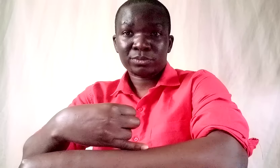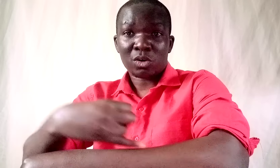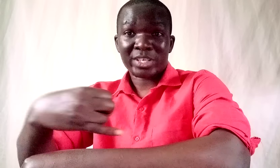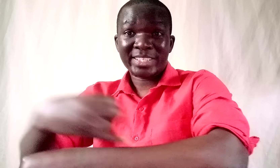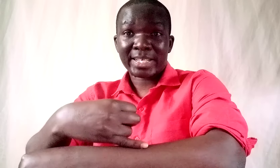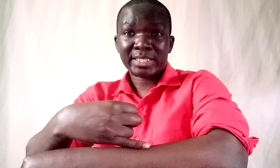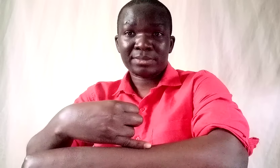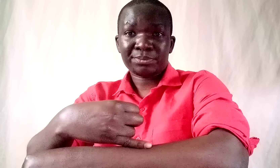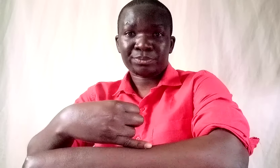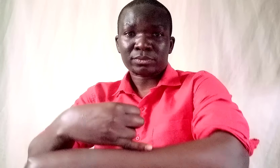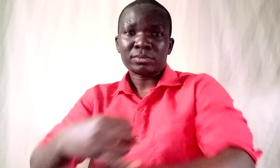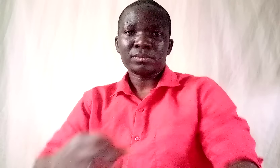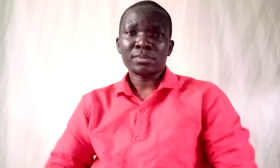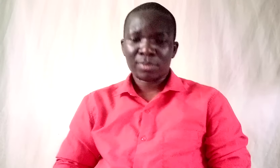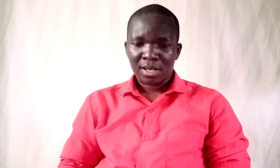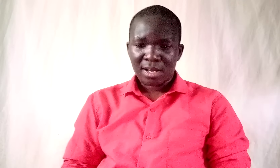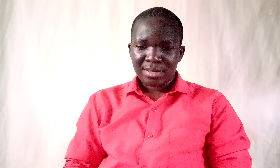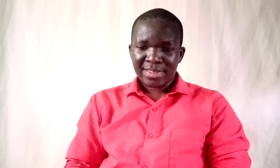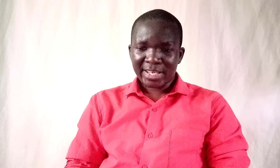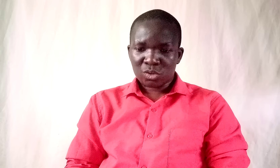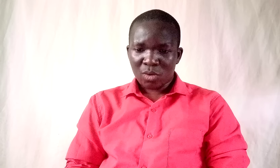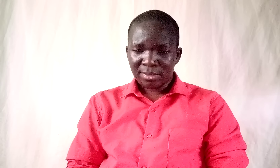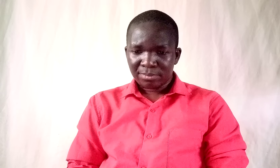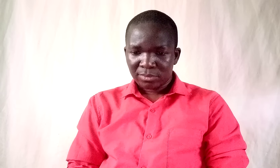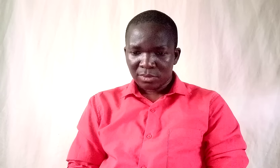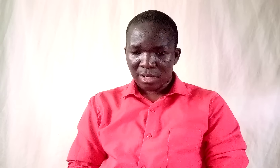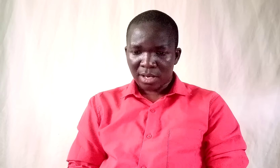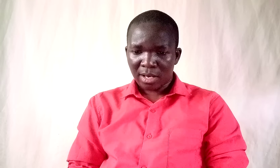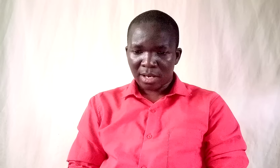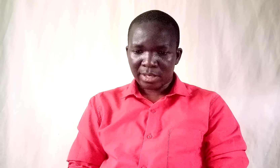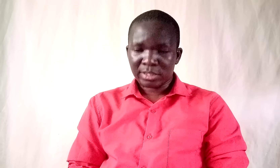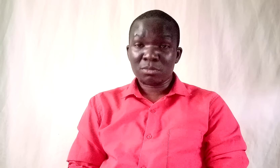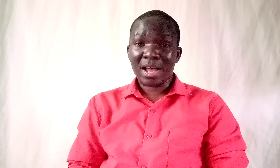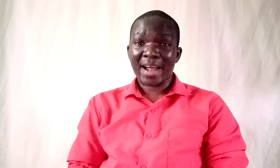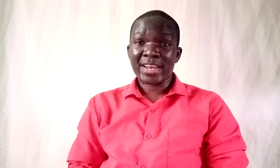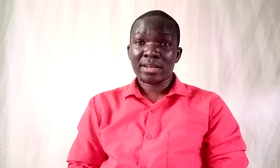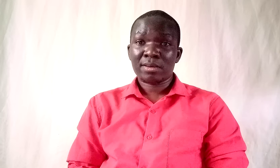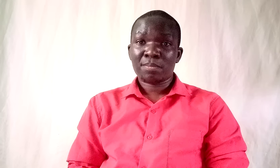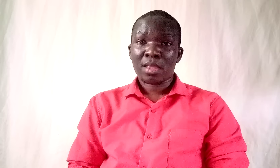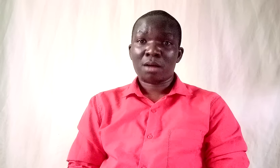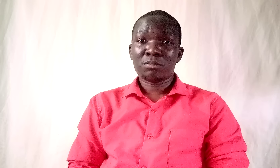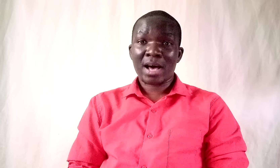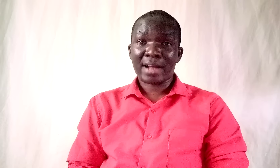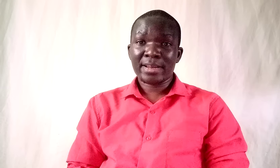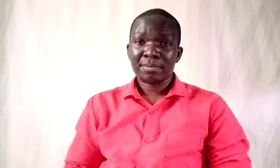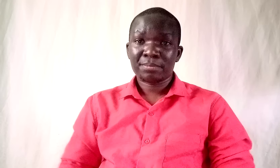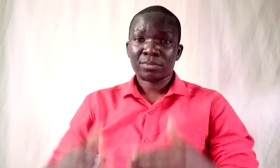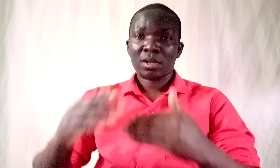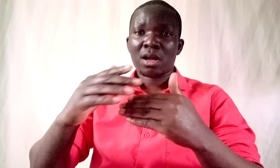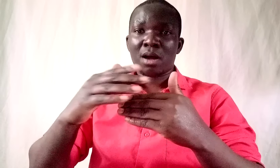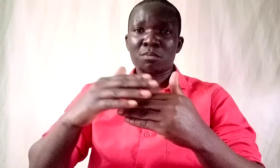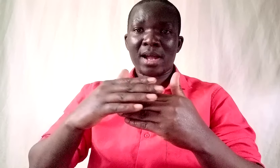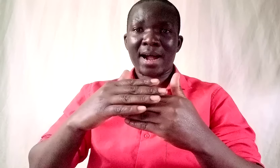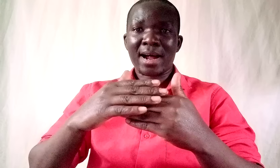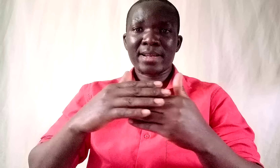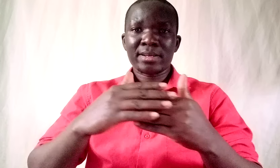or inject. The next one is blood. Blood. Blood. The